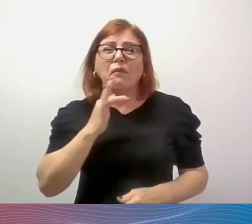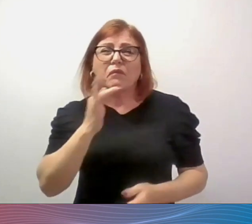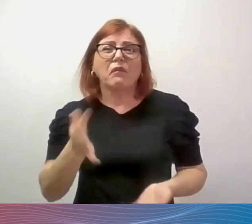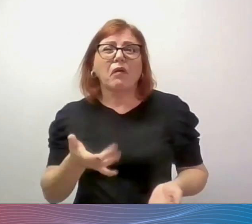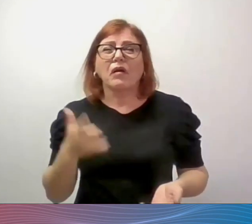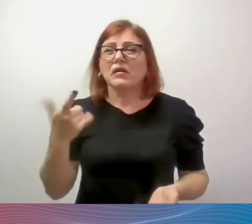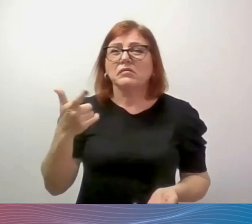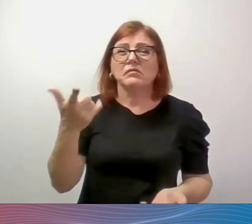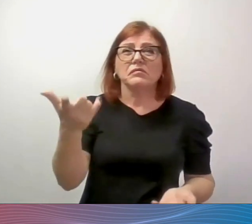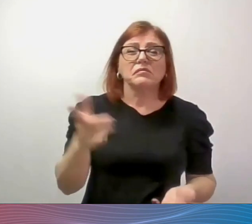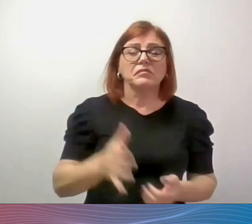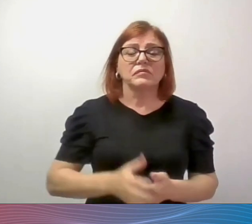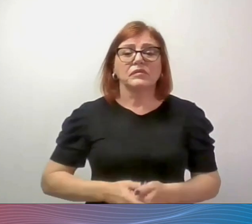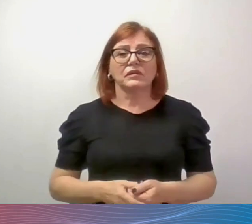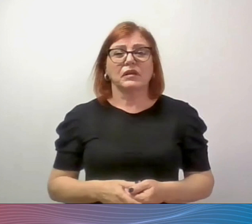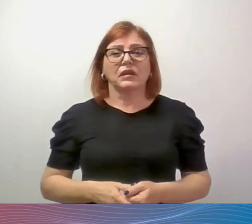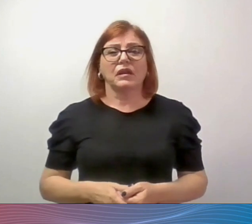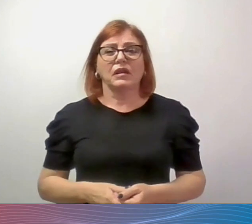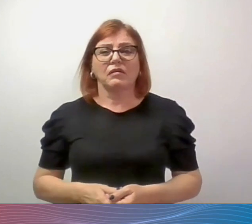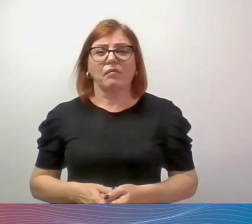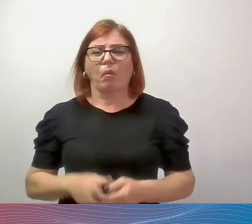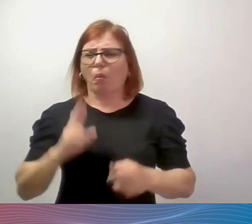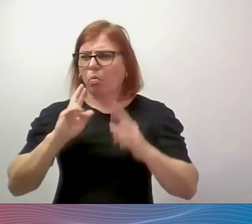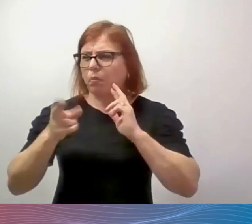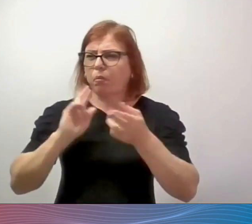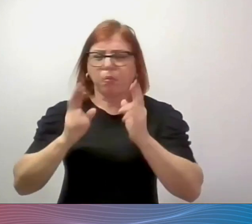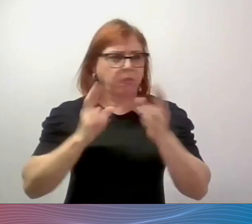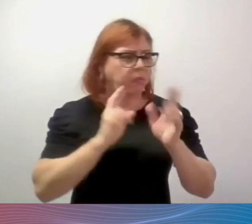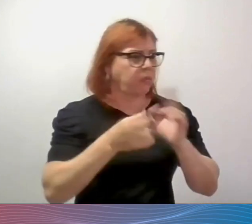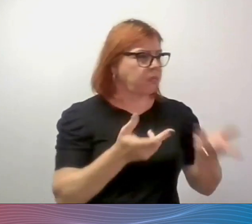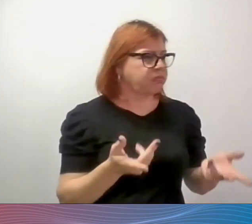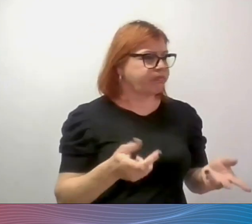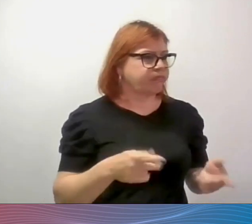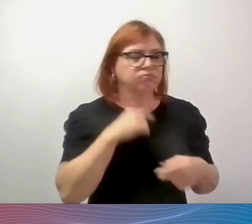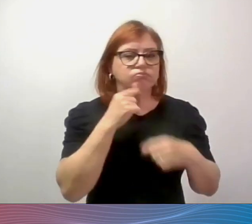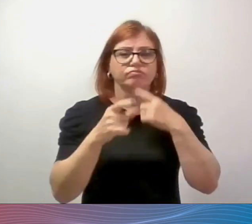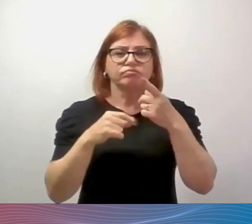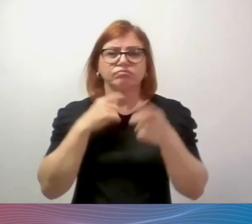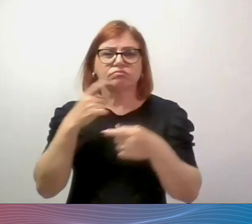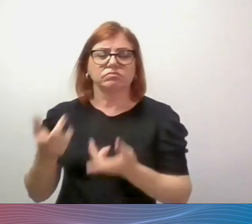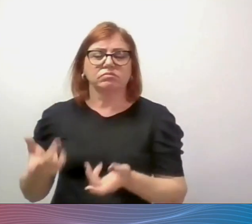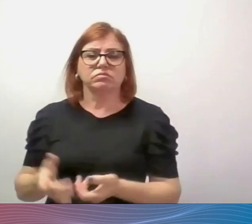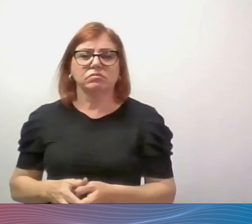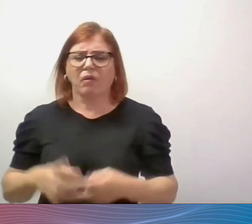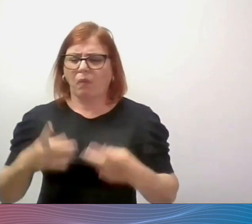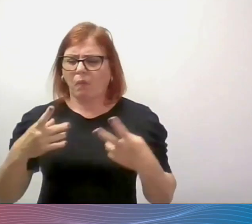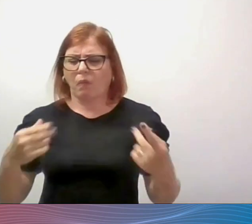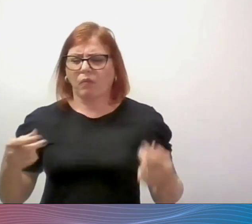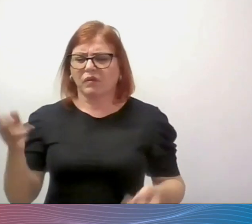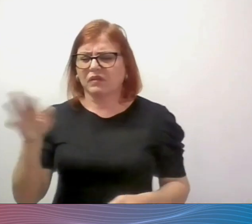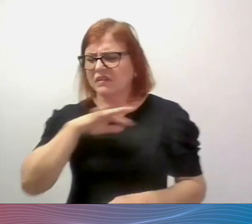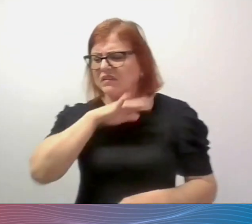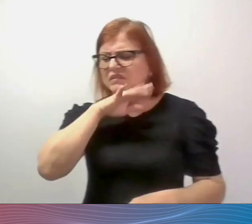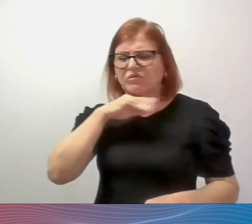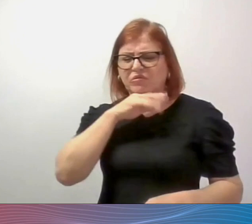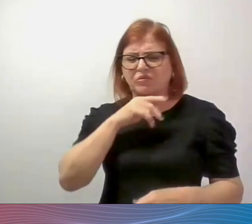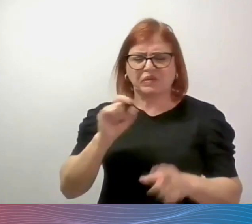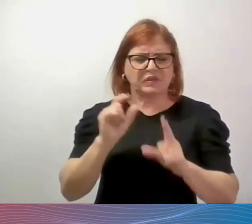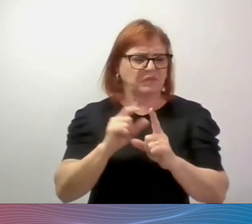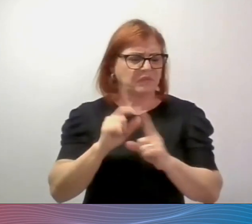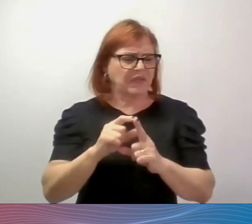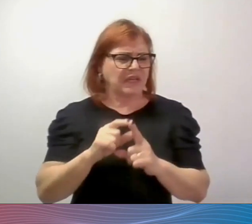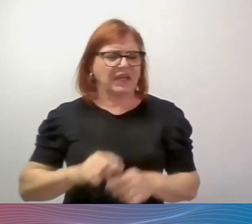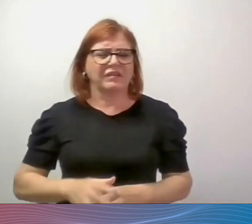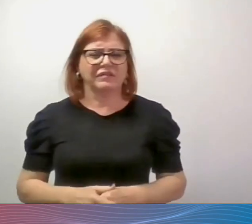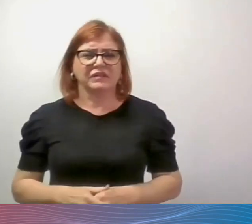palavras vãs ou chocarrices. Nor foolish talking, nor coarse jesting. Coisas essas inconvenientes, antes